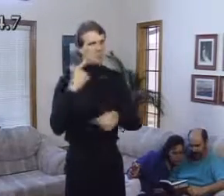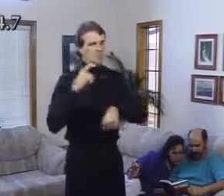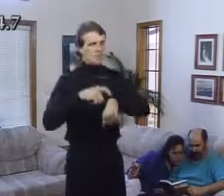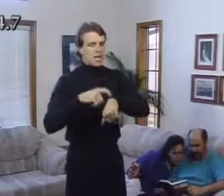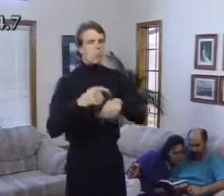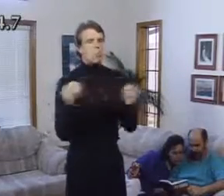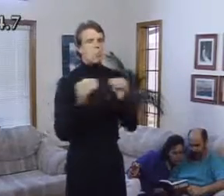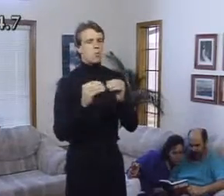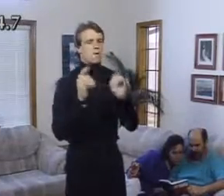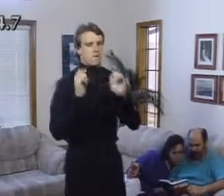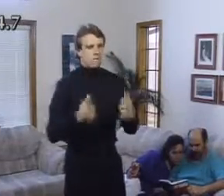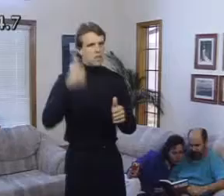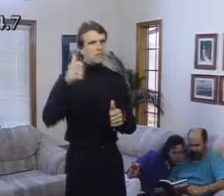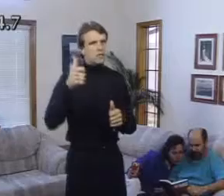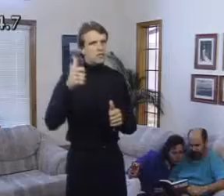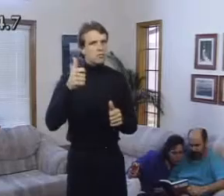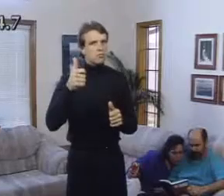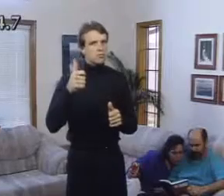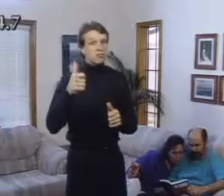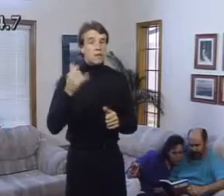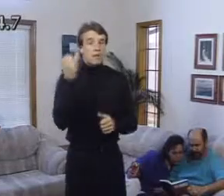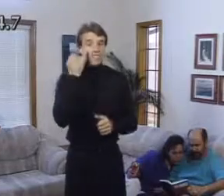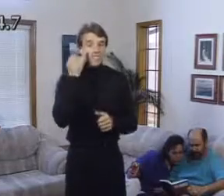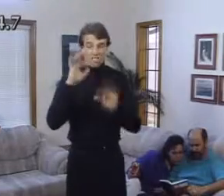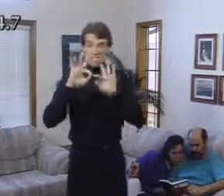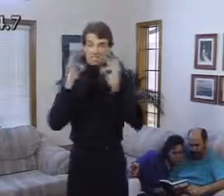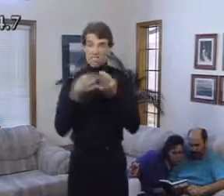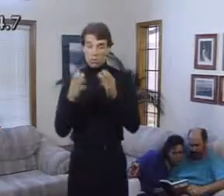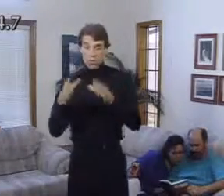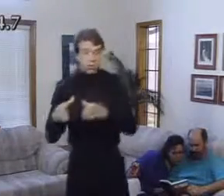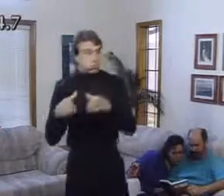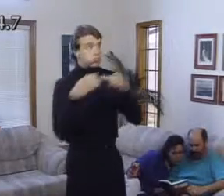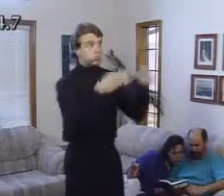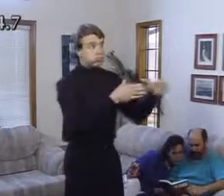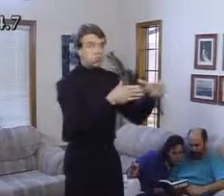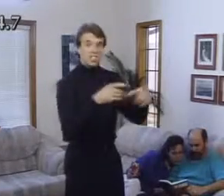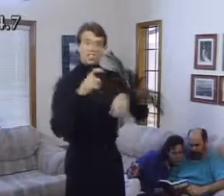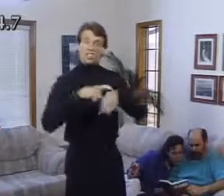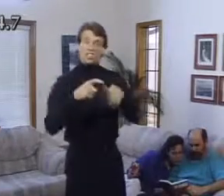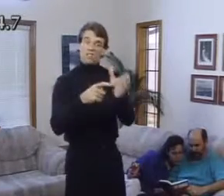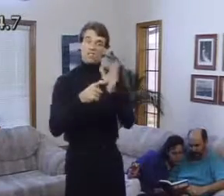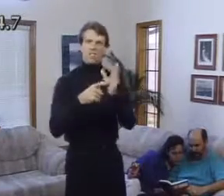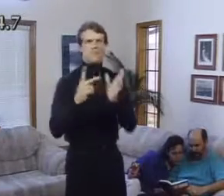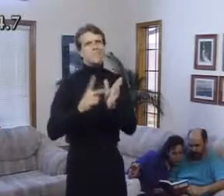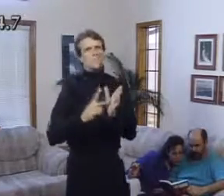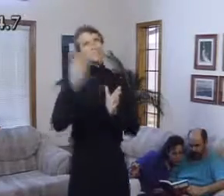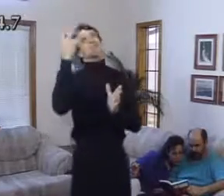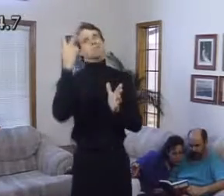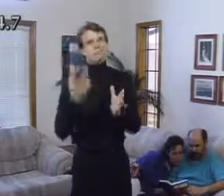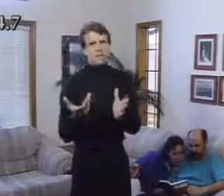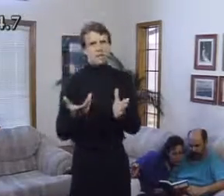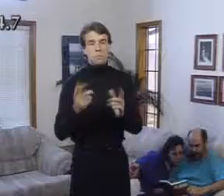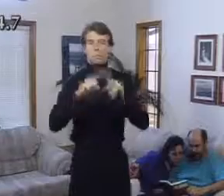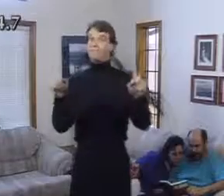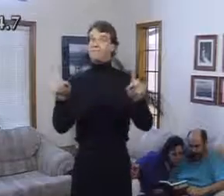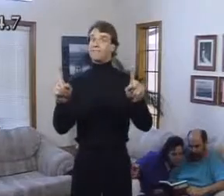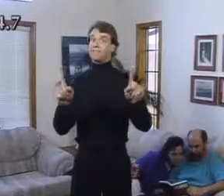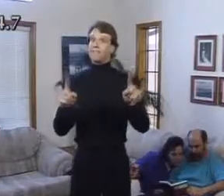this because it saves time. When the whole family goes, it takes twice as long.